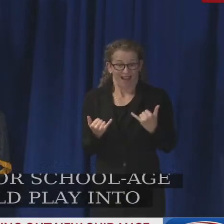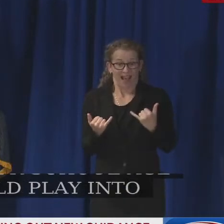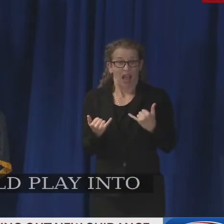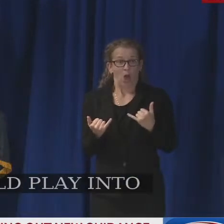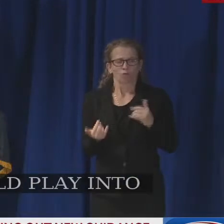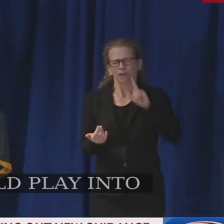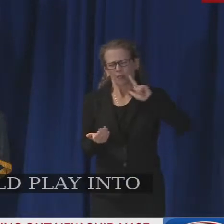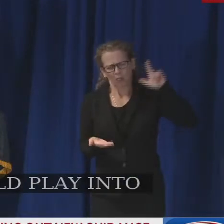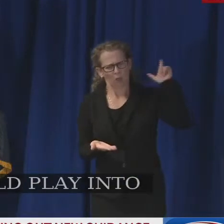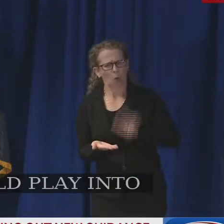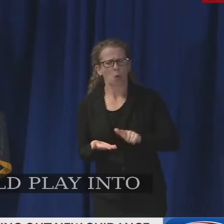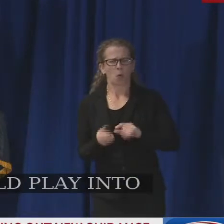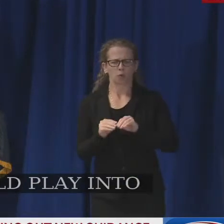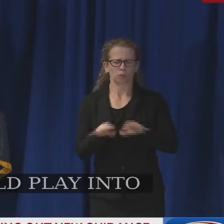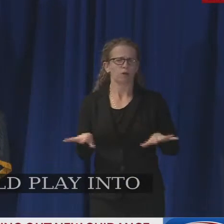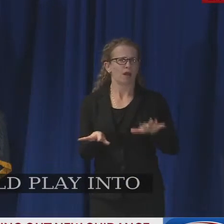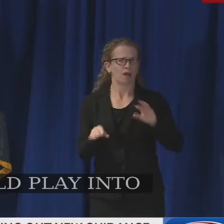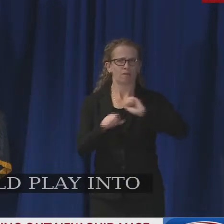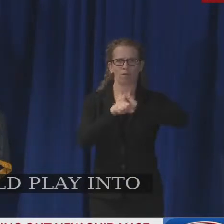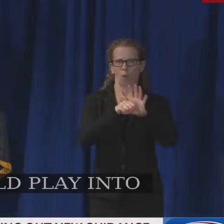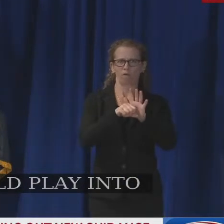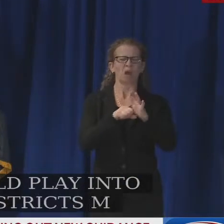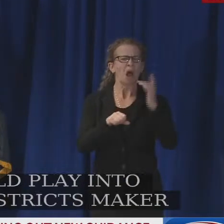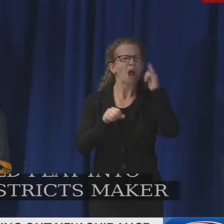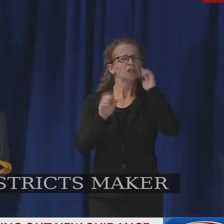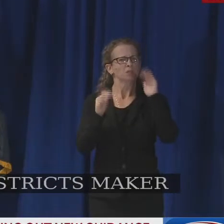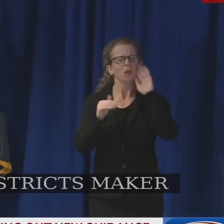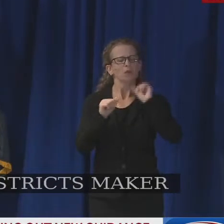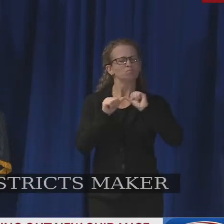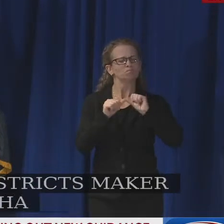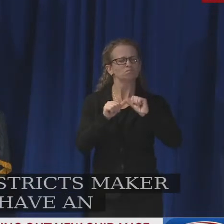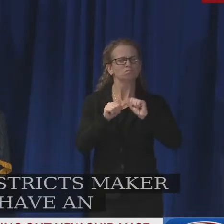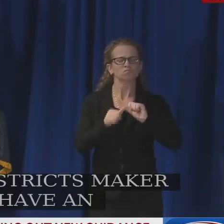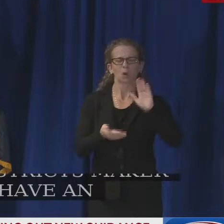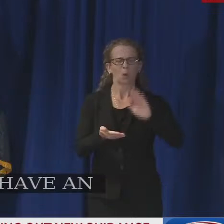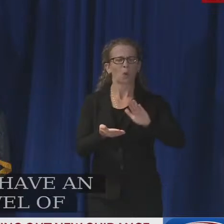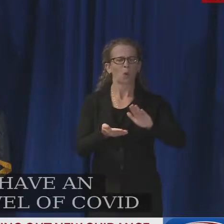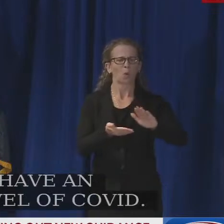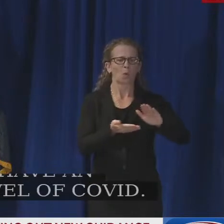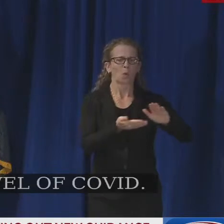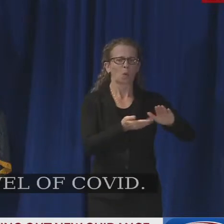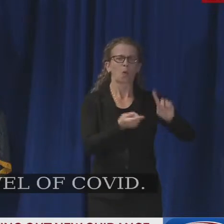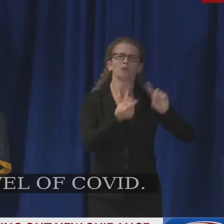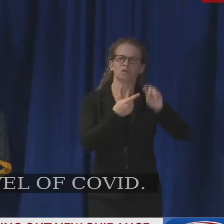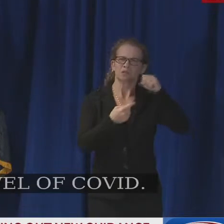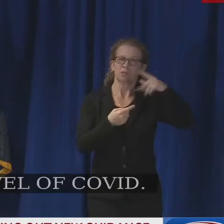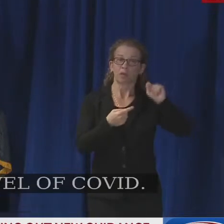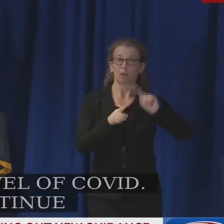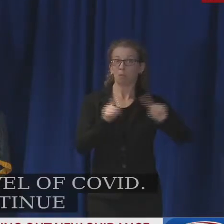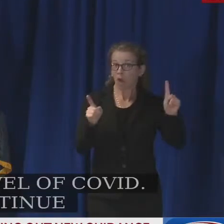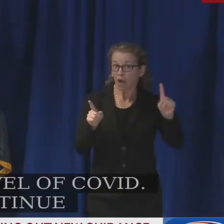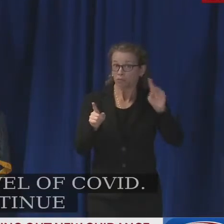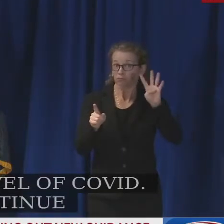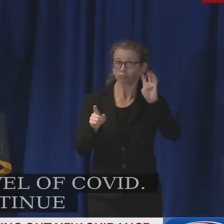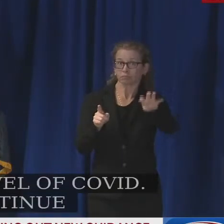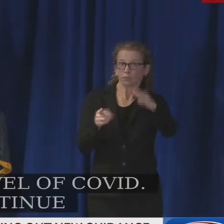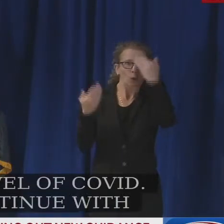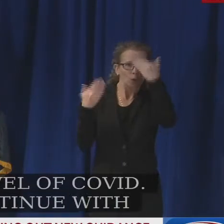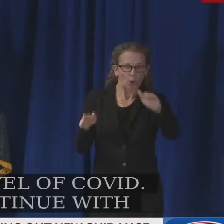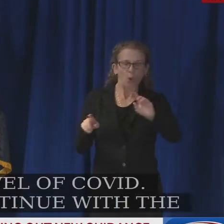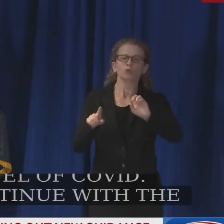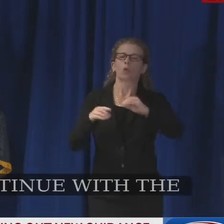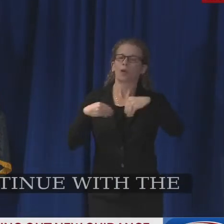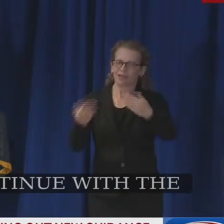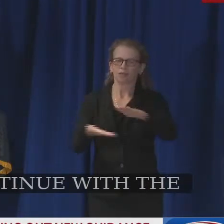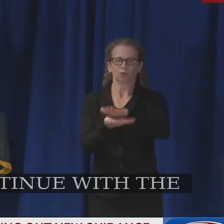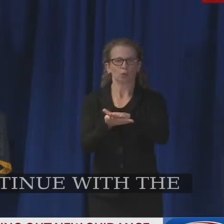level of COVID. We likely will continue with a very low level well into September, but that could change down the road. So you want to give them the flexibility to simply provide the